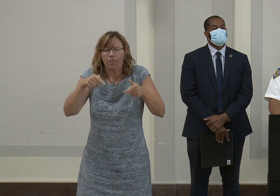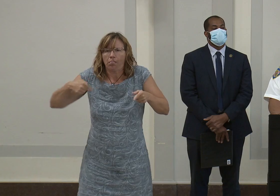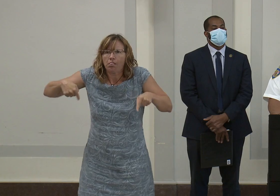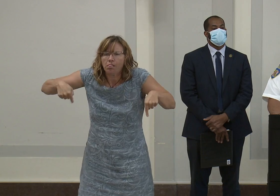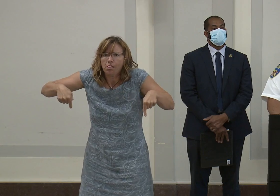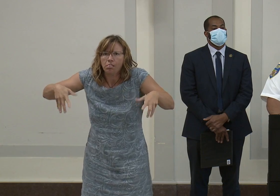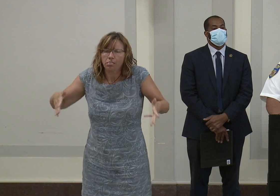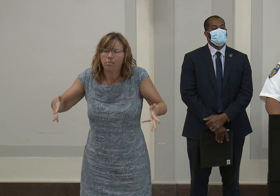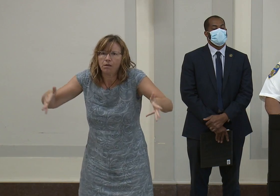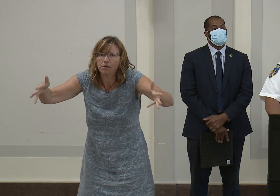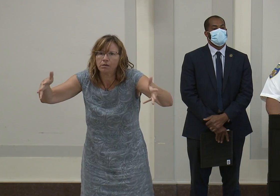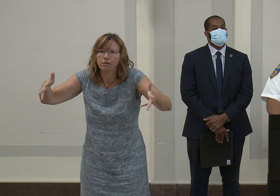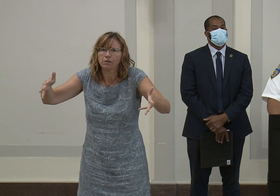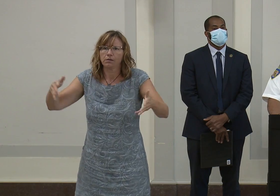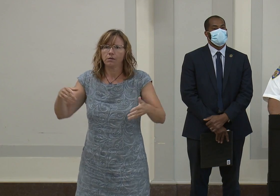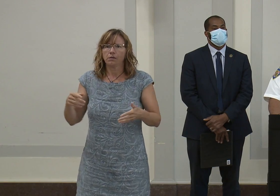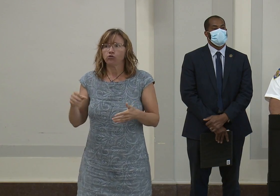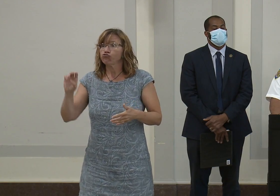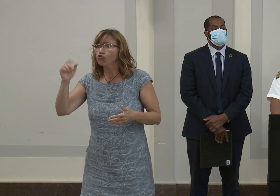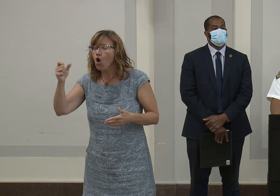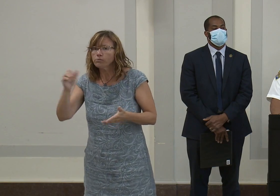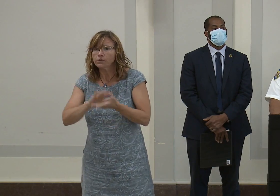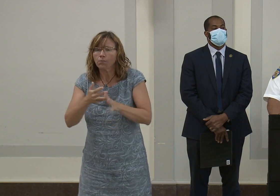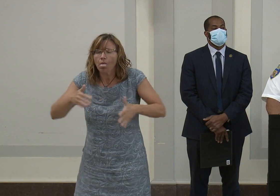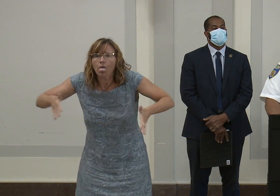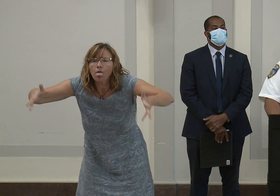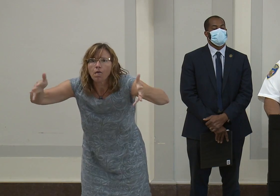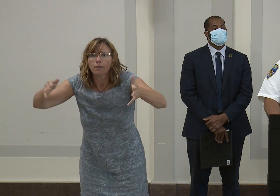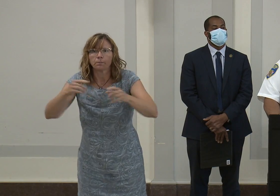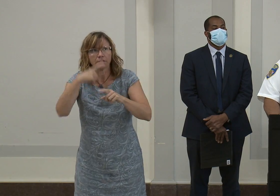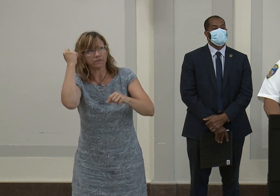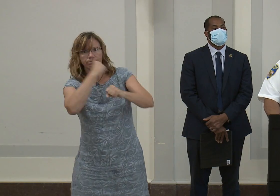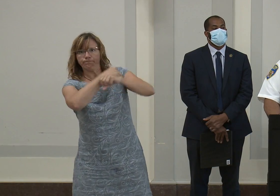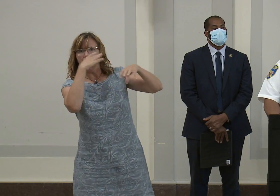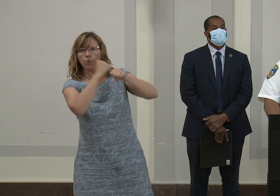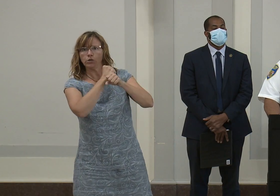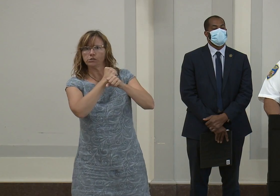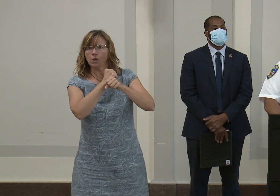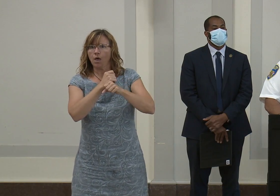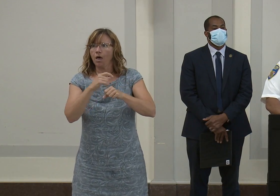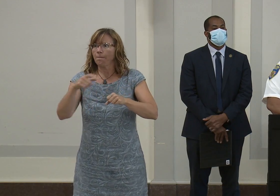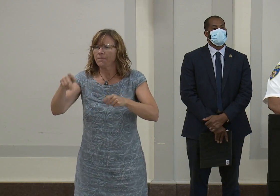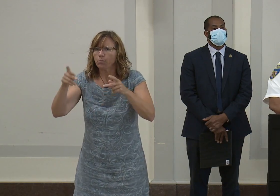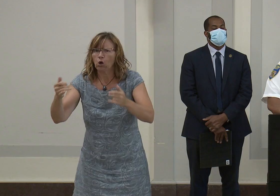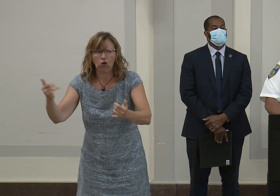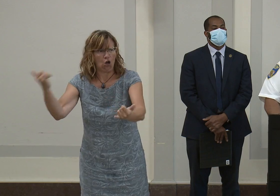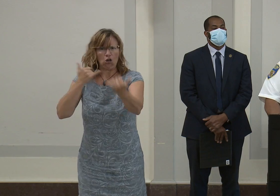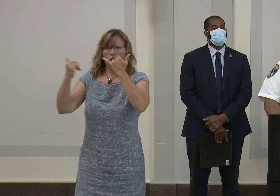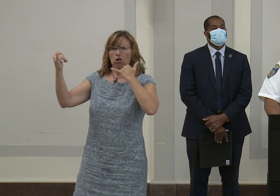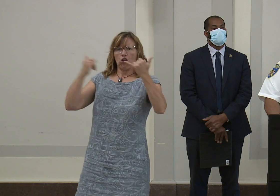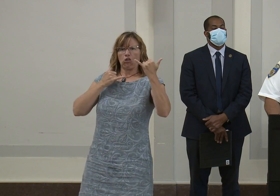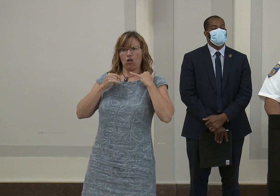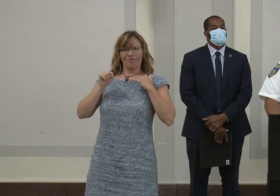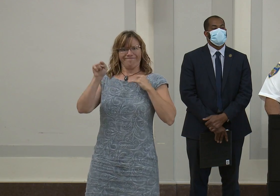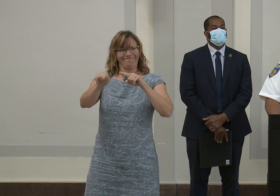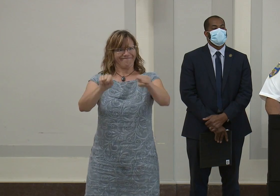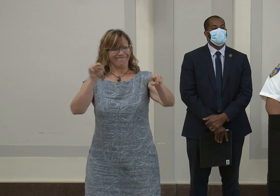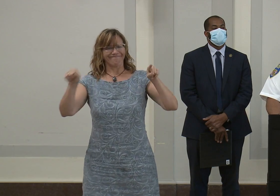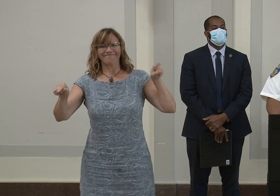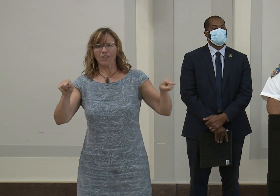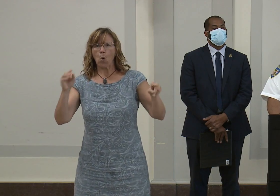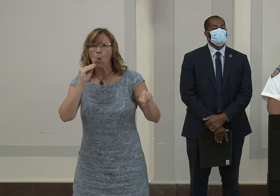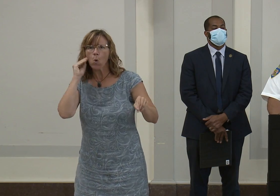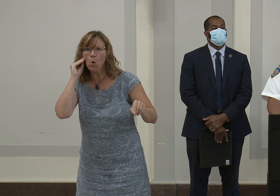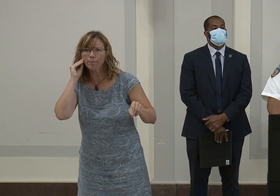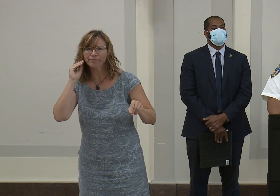continue to respond to calls for service and are not only looking for those lighting fireworks and committing these offenses, but